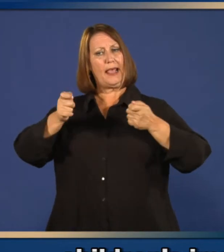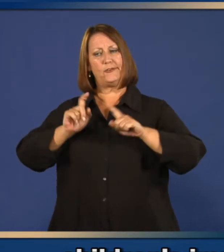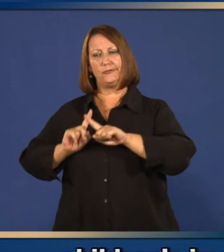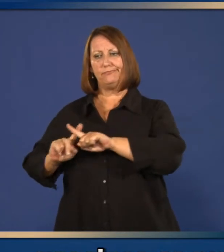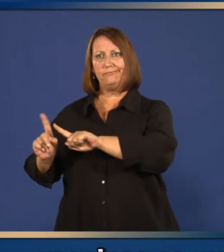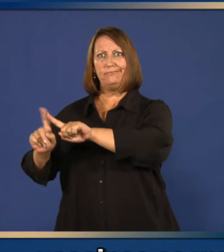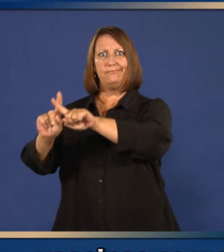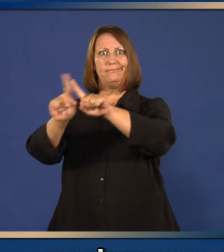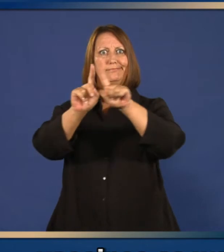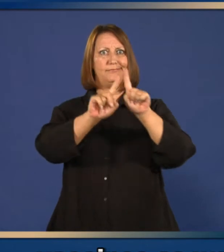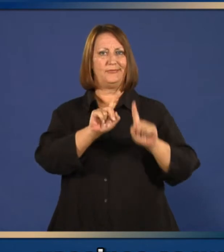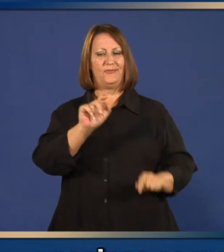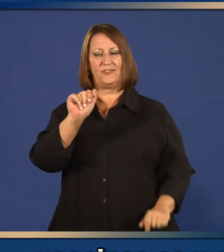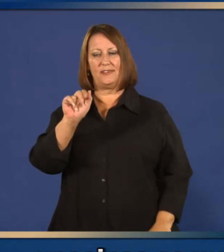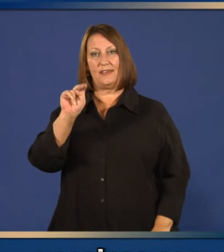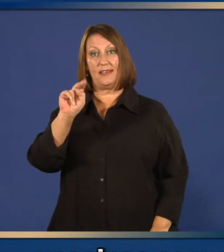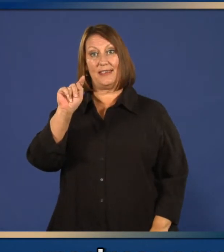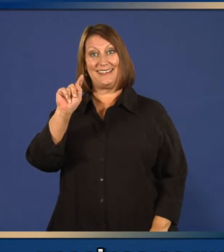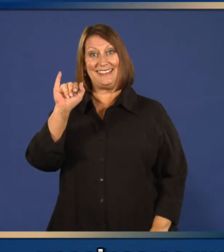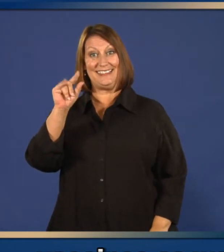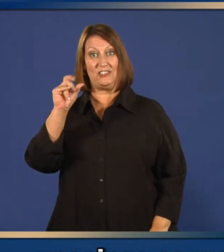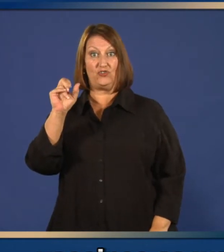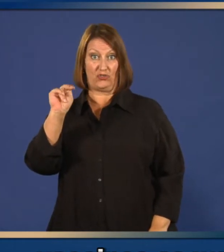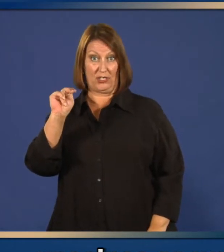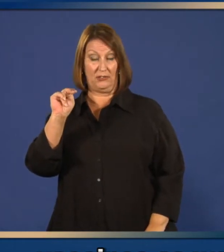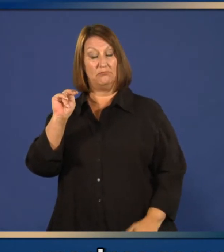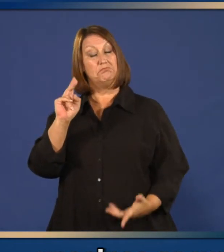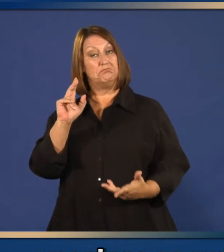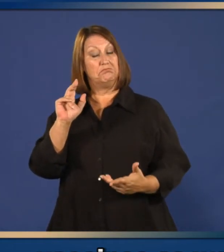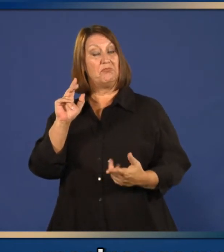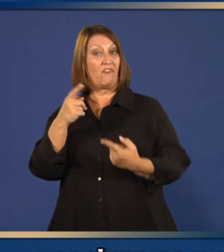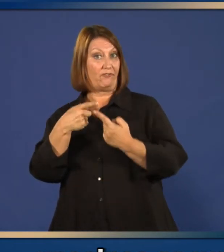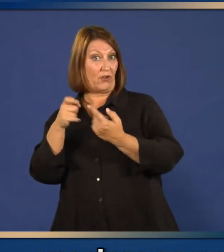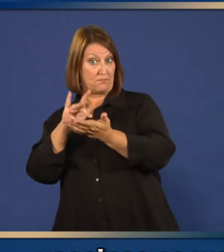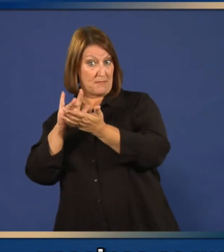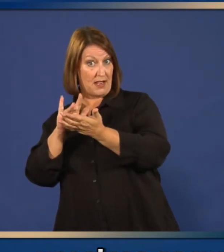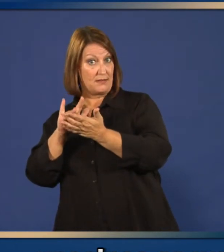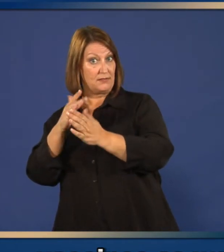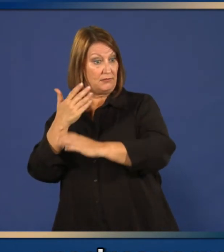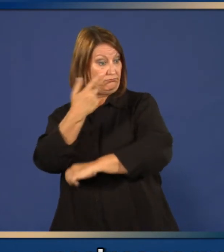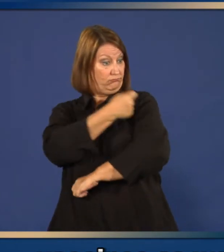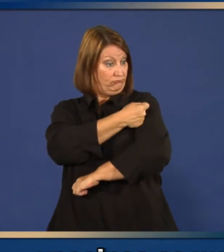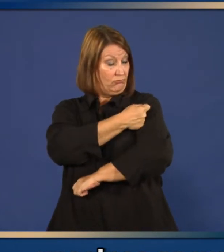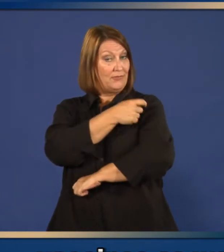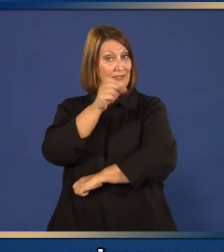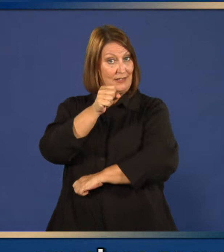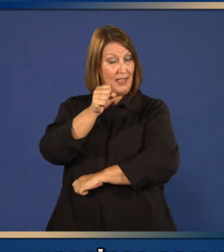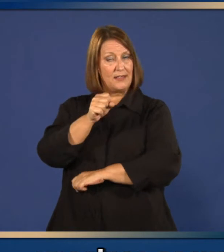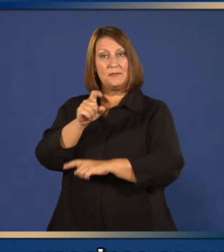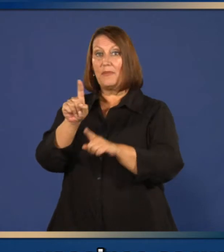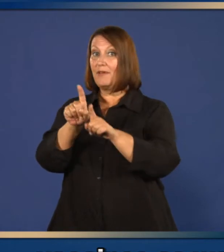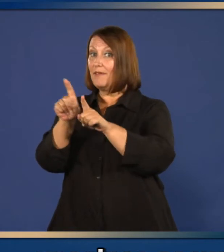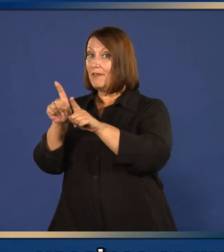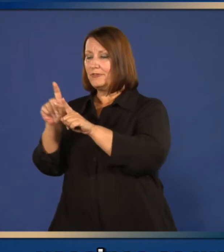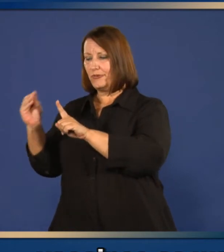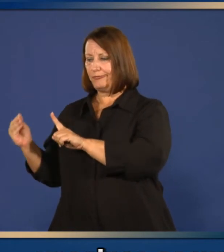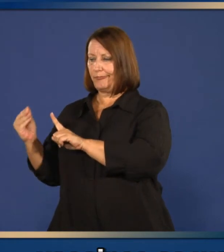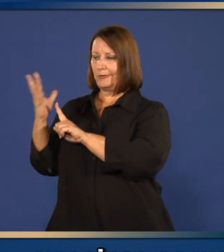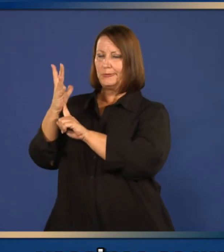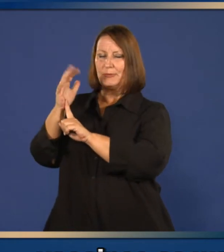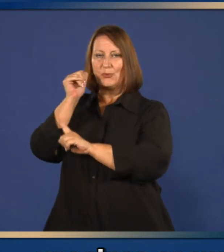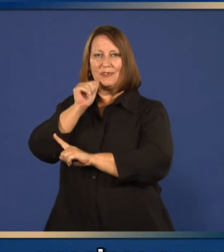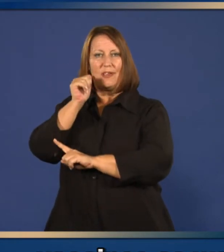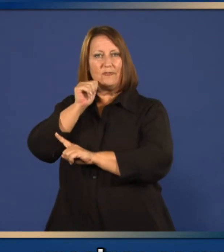including those in vaccines, as well as the ones they encounter in their daily activities, such as